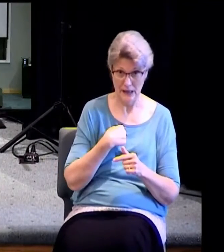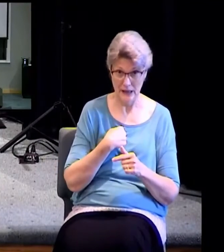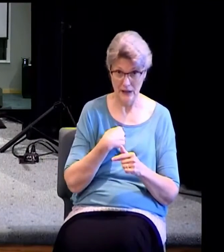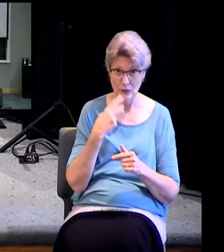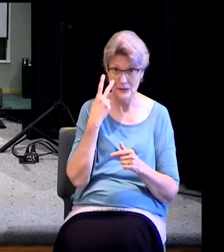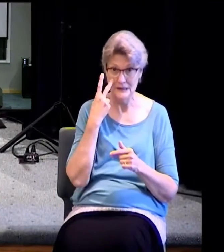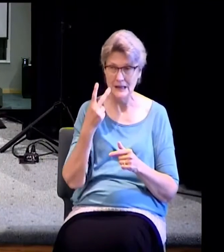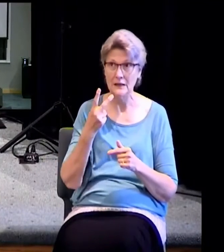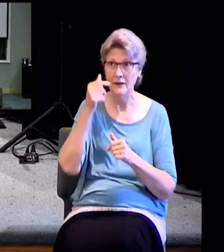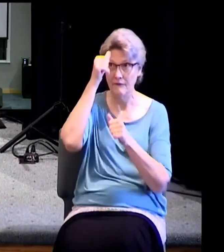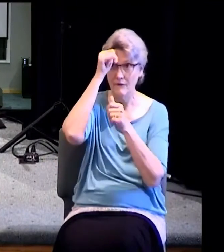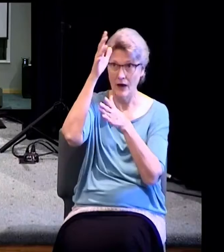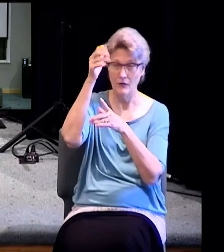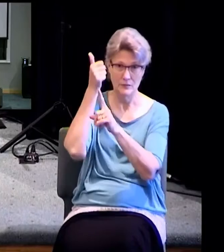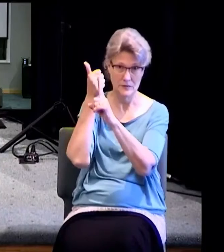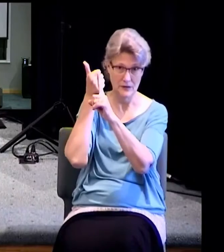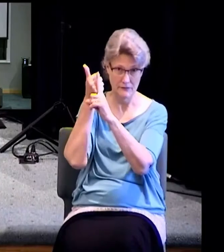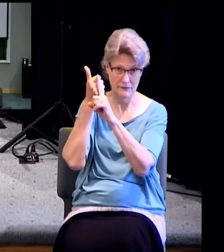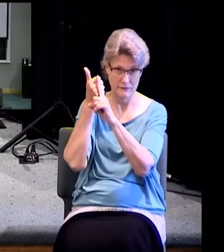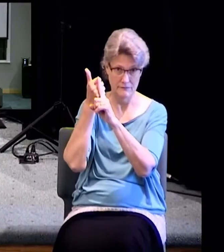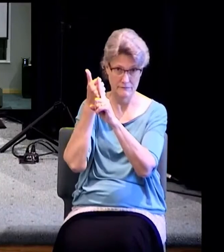have seen the Father.